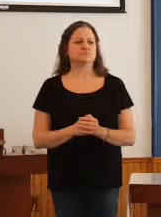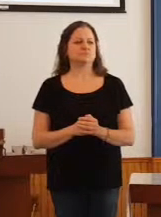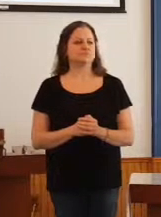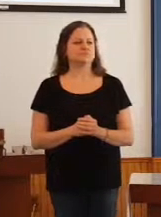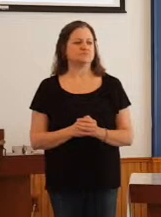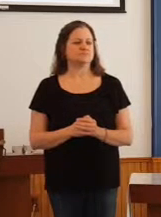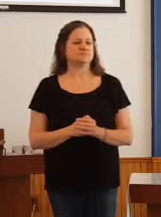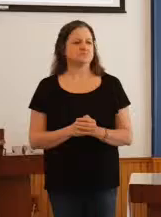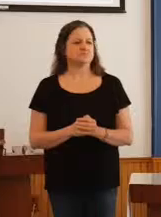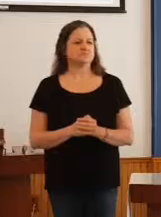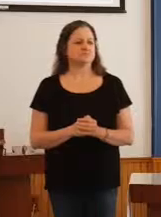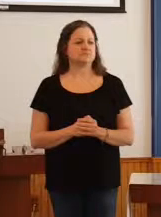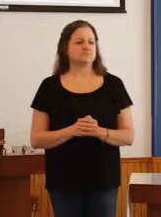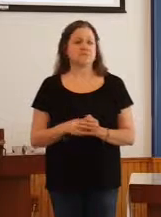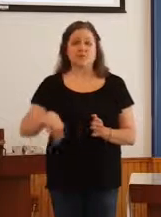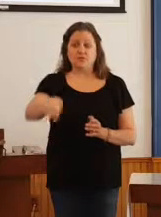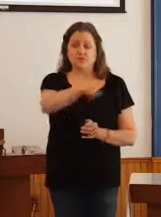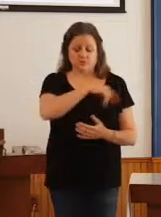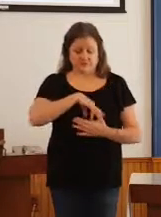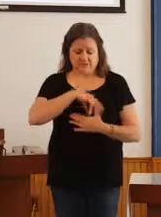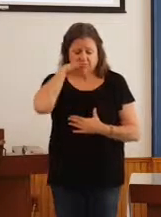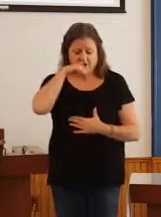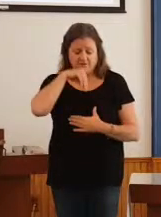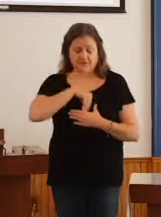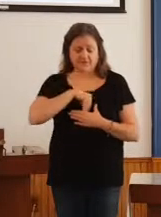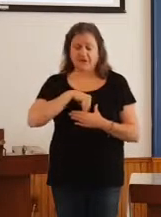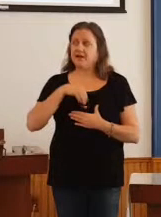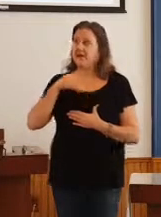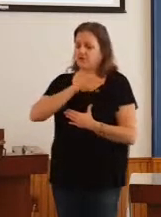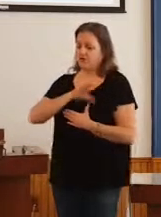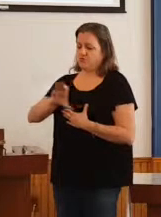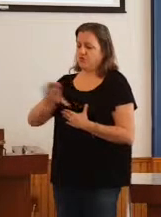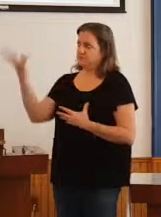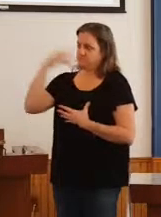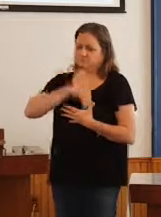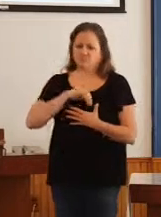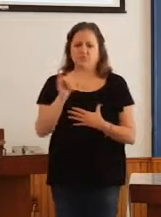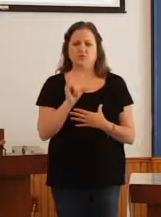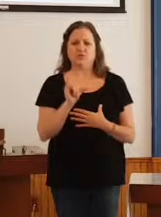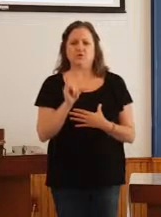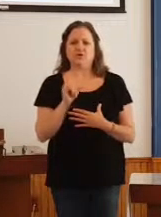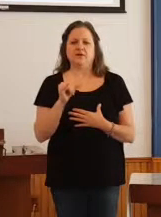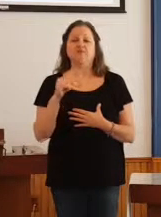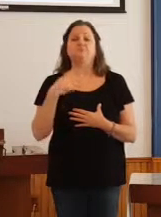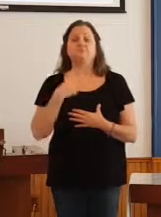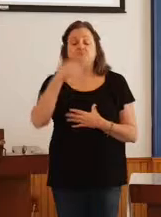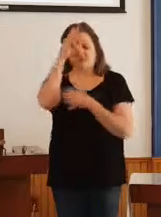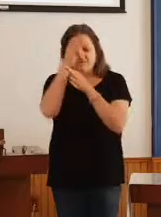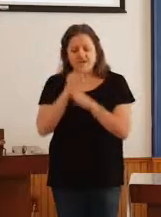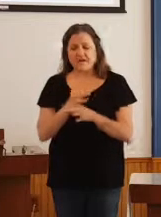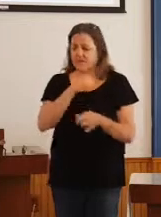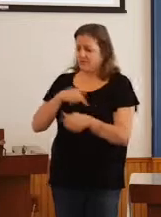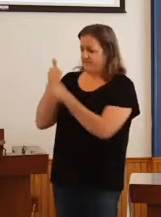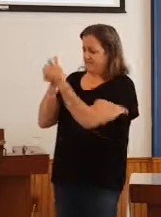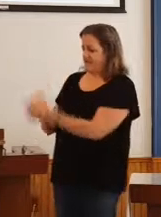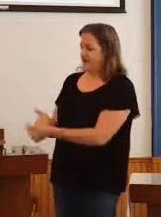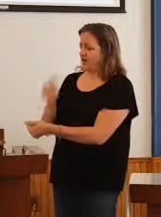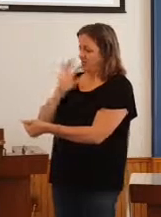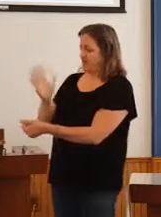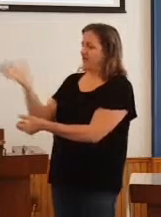Christ is in us. He dwells in the heart by faith. Grace in the soul